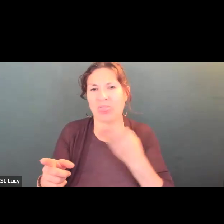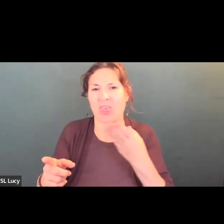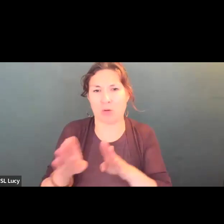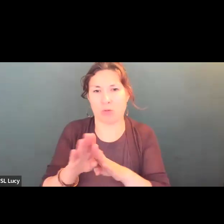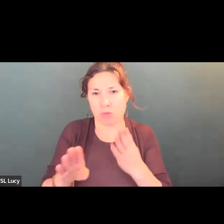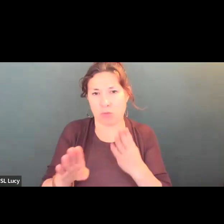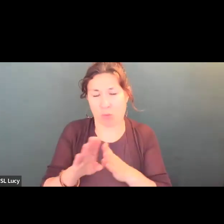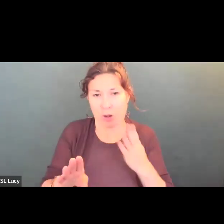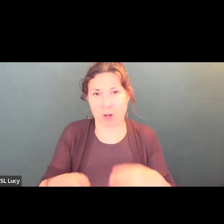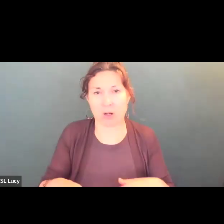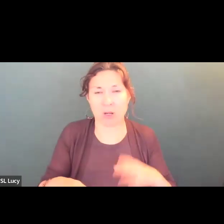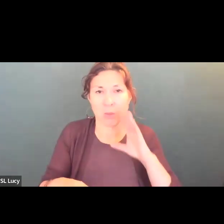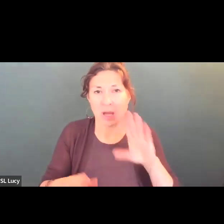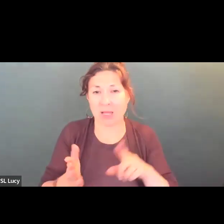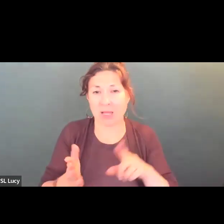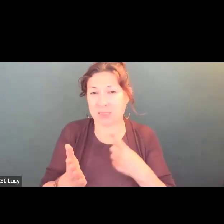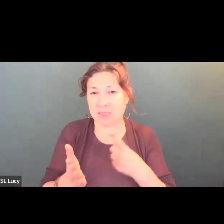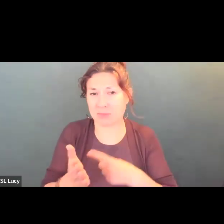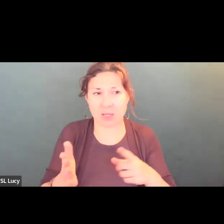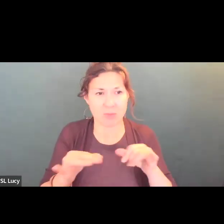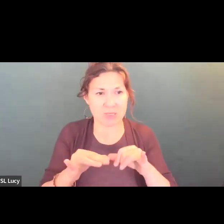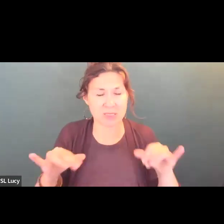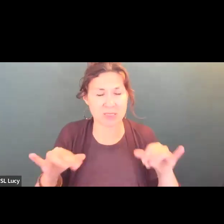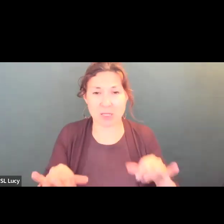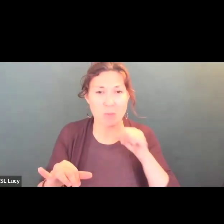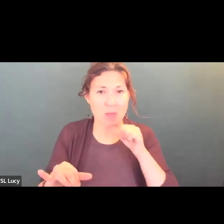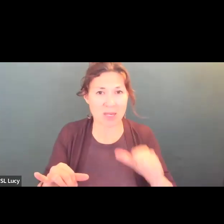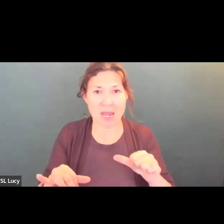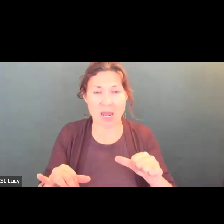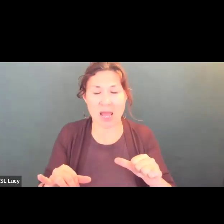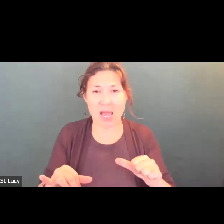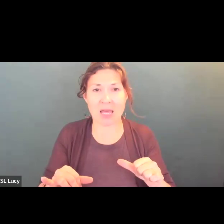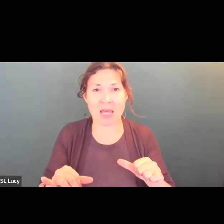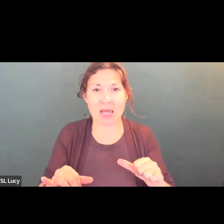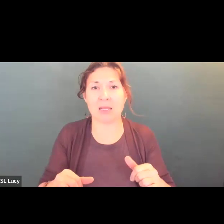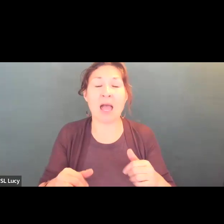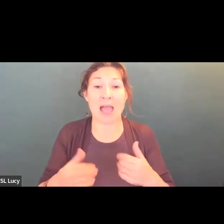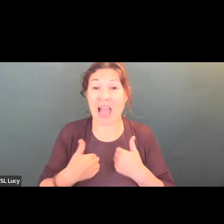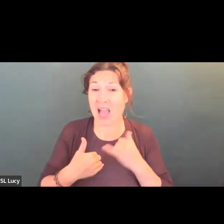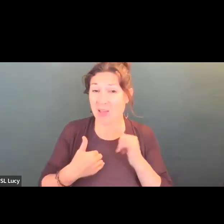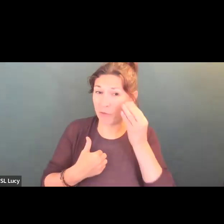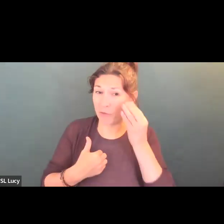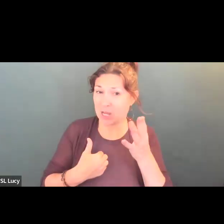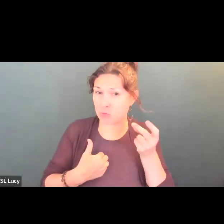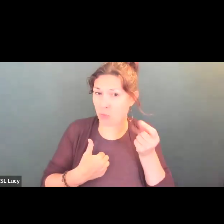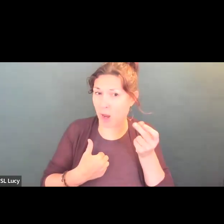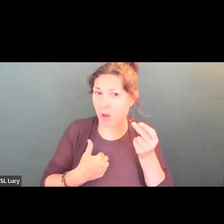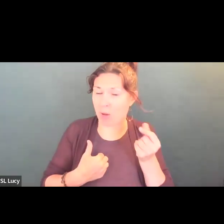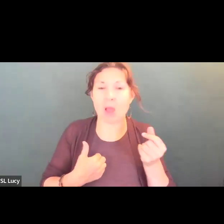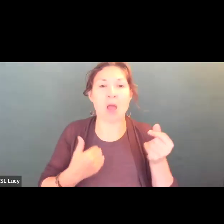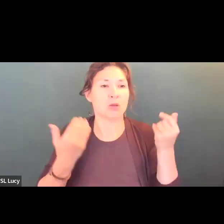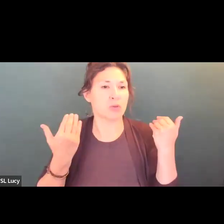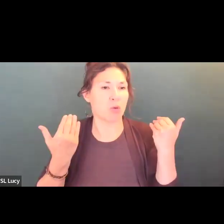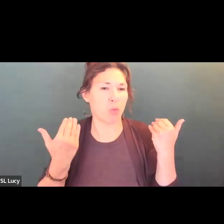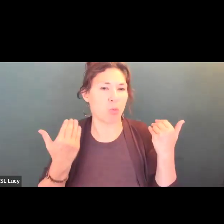sometimes the system does not necessarily capture all of that up front. And so sometimes it's not until the school or family lets us